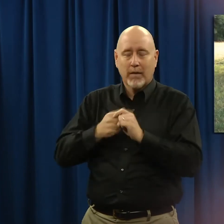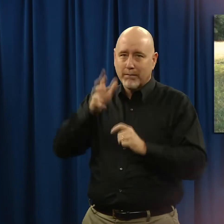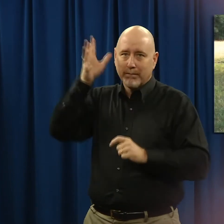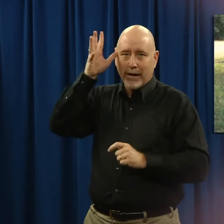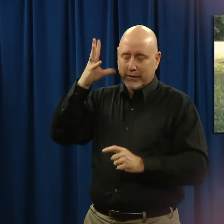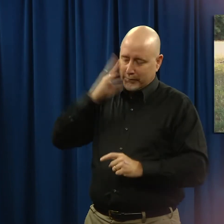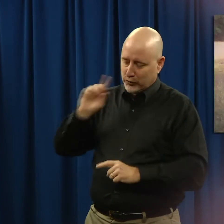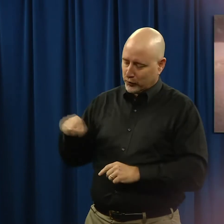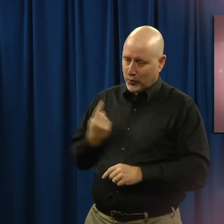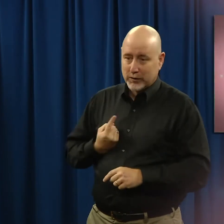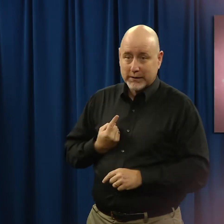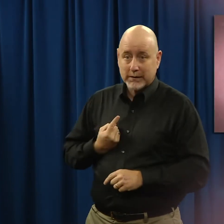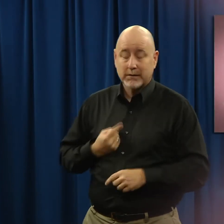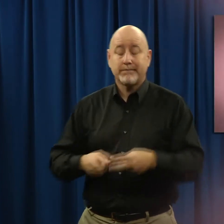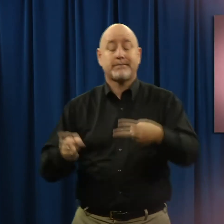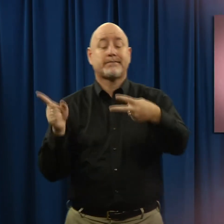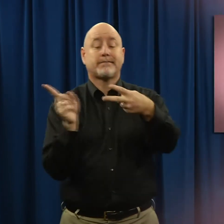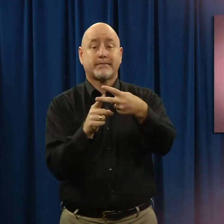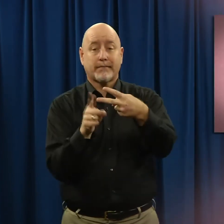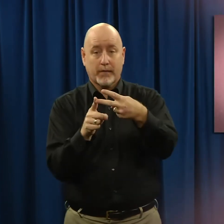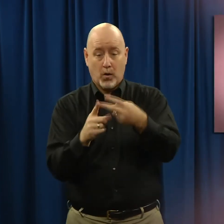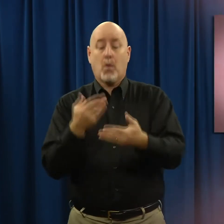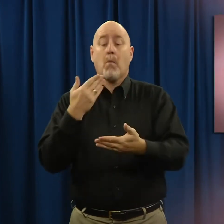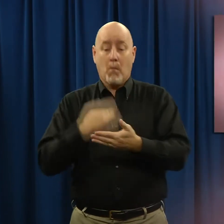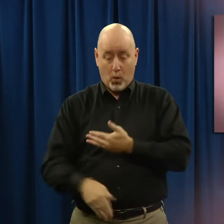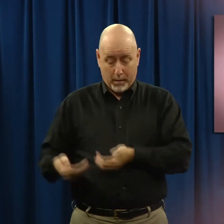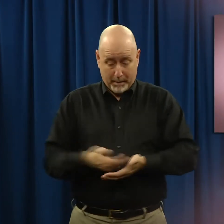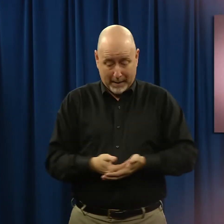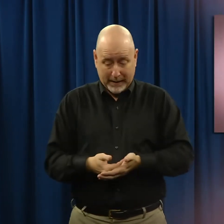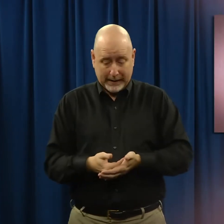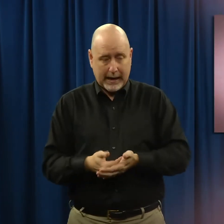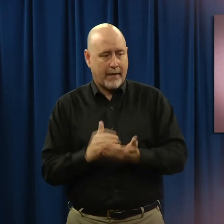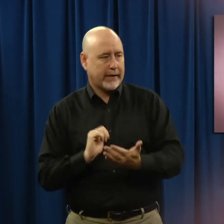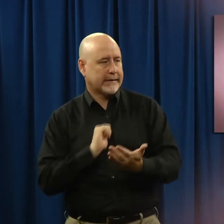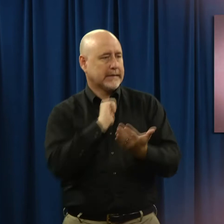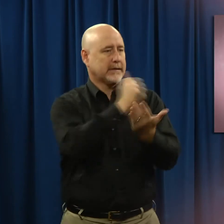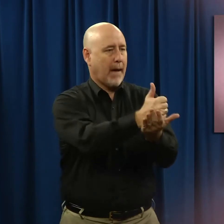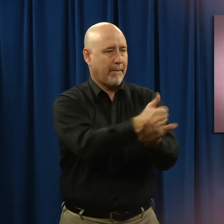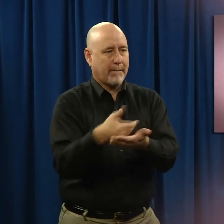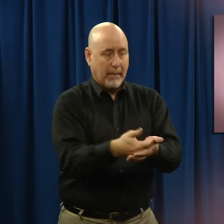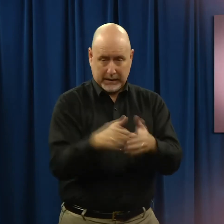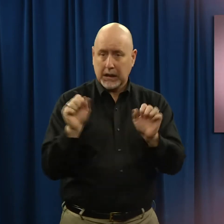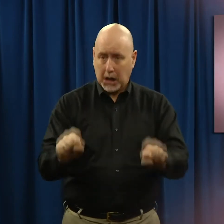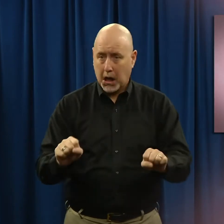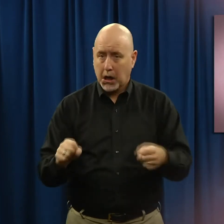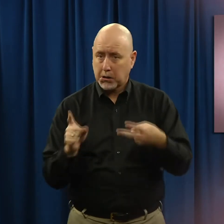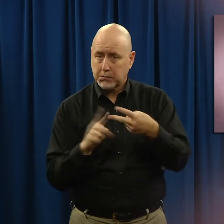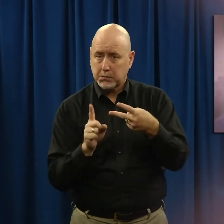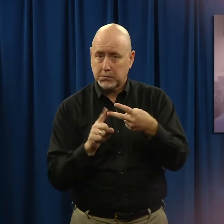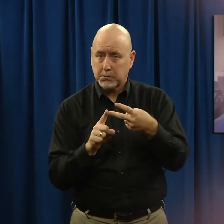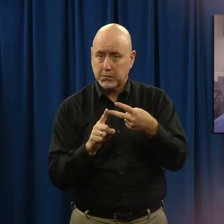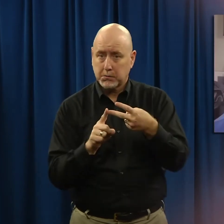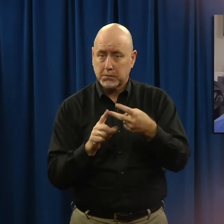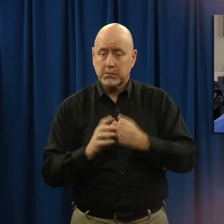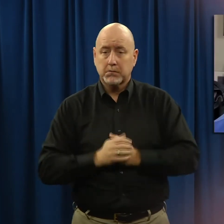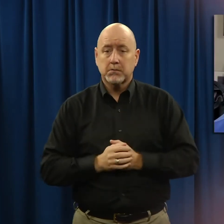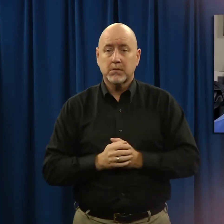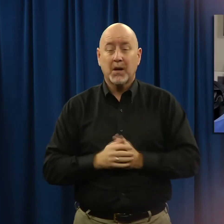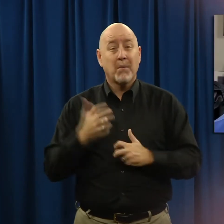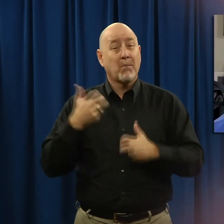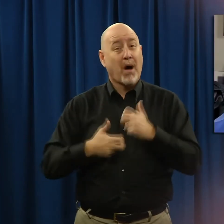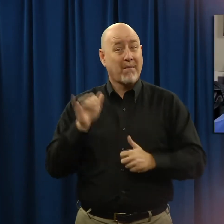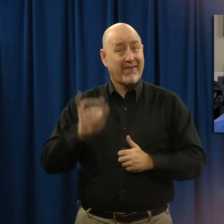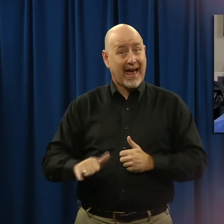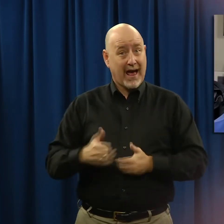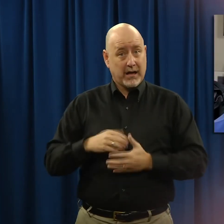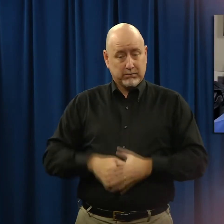parent. Secondly, you could give birth to your child and allow your child to be adopted. The potential difficulties